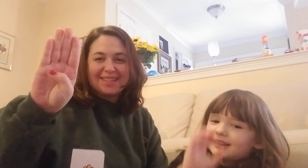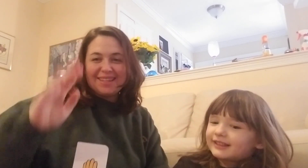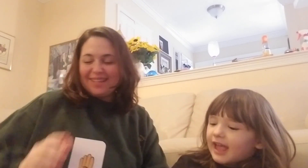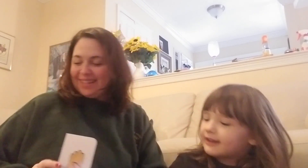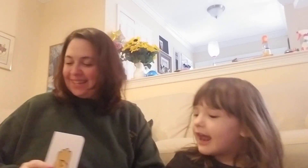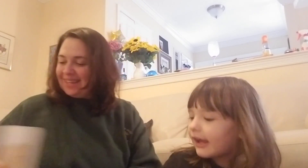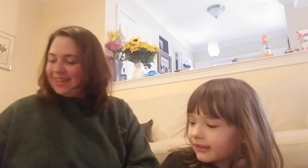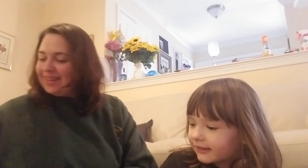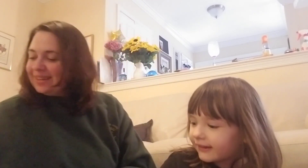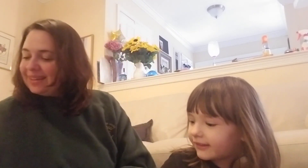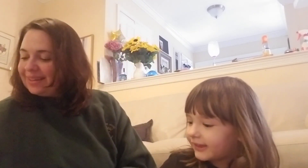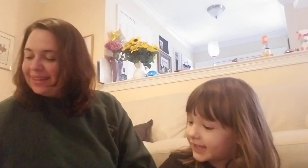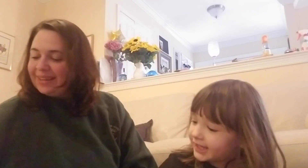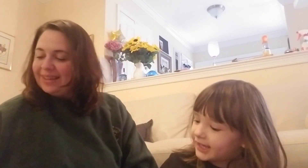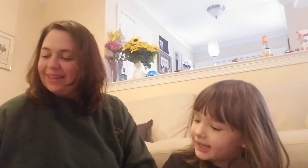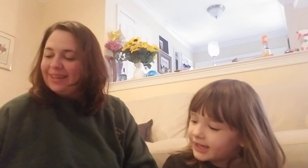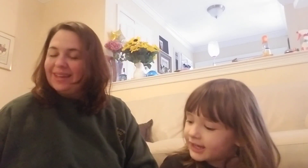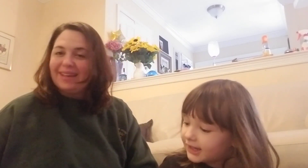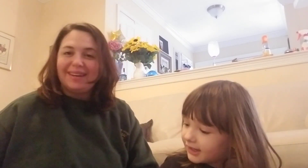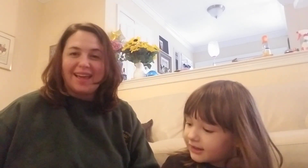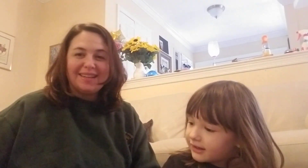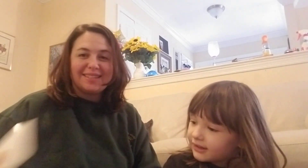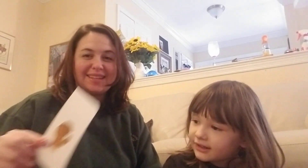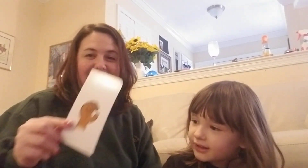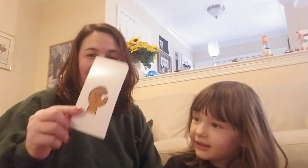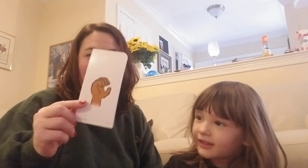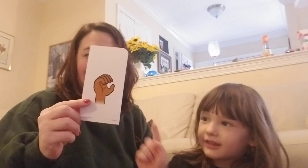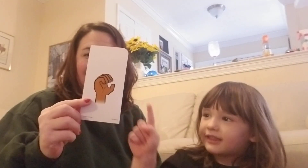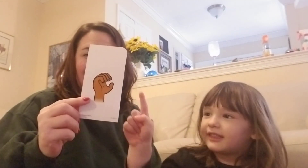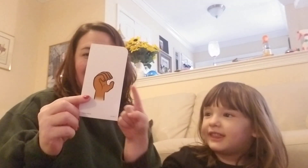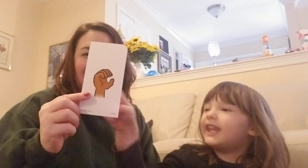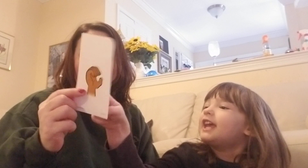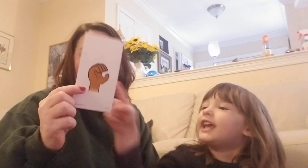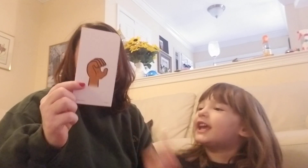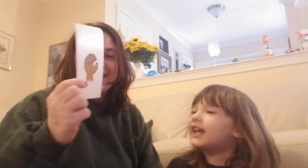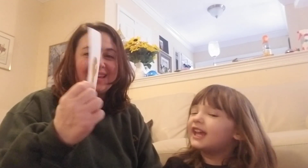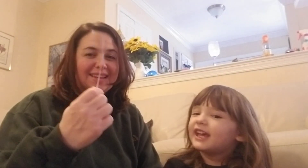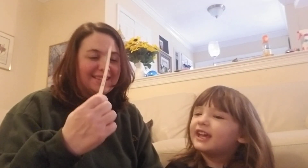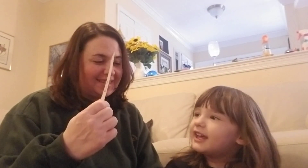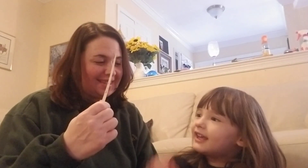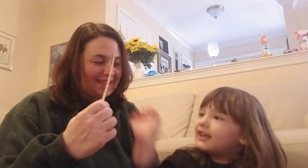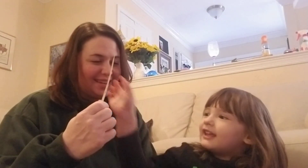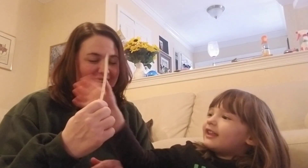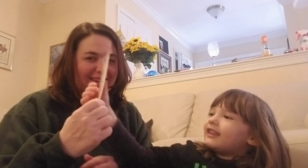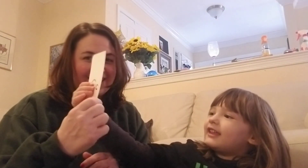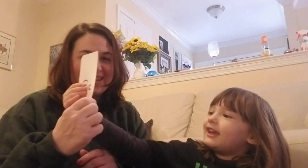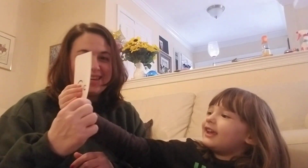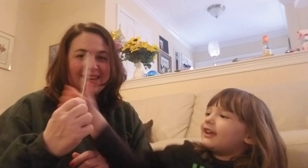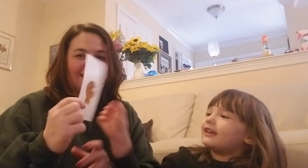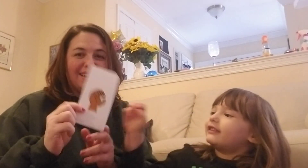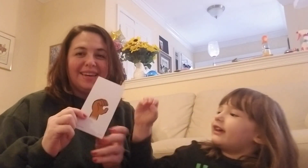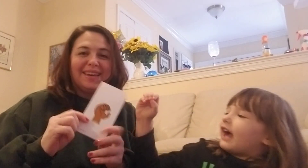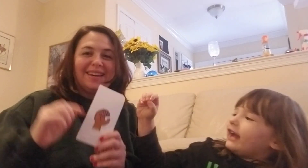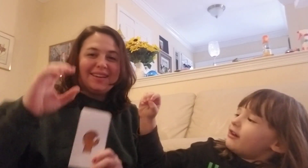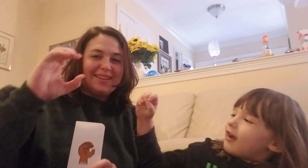The next is C. Next is? C. Like I know how to